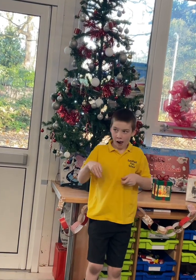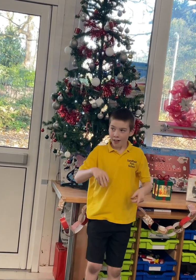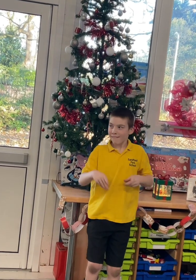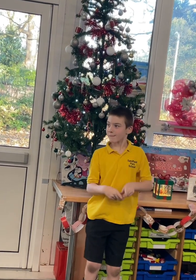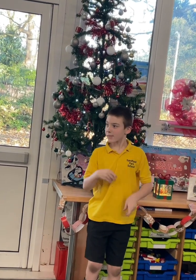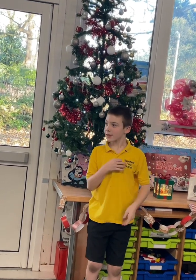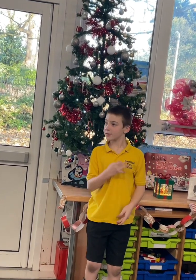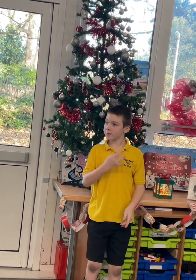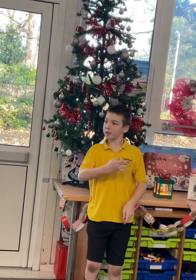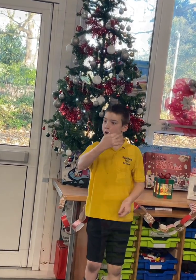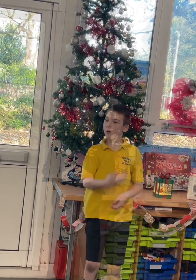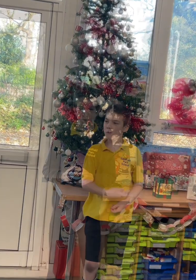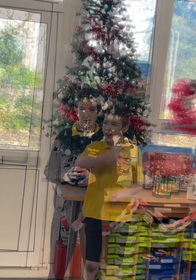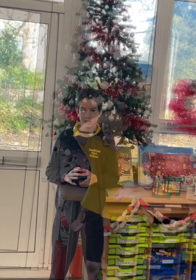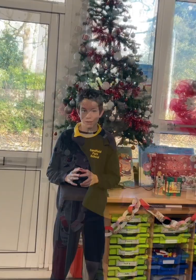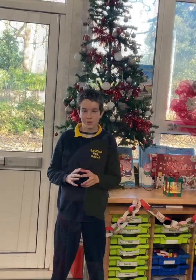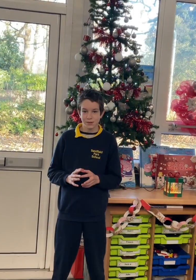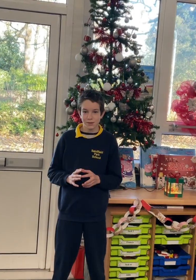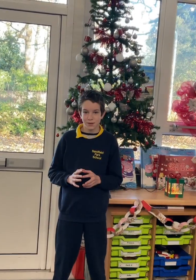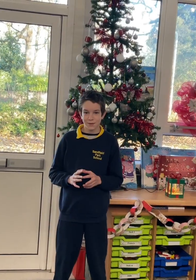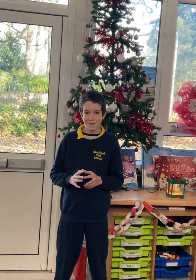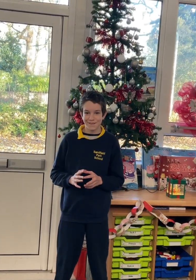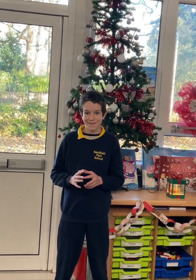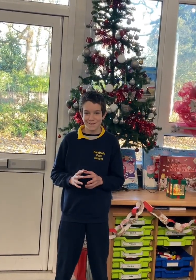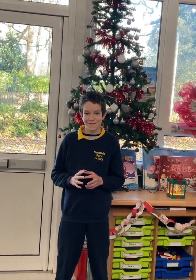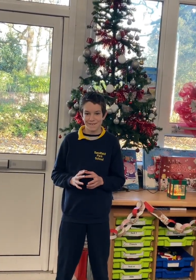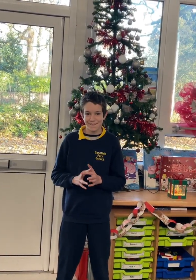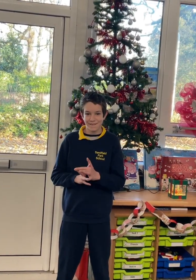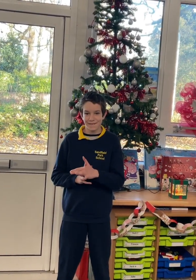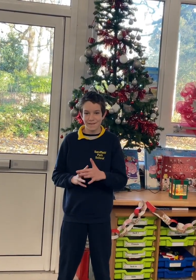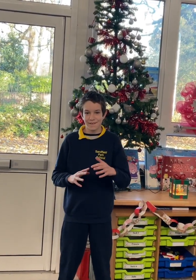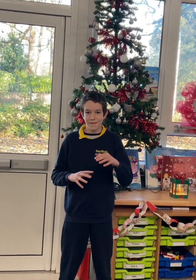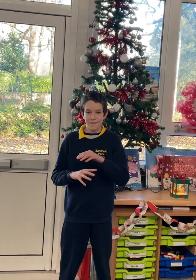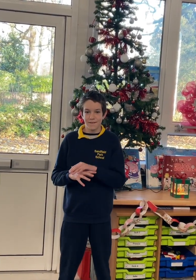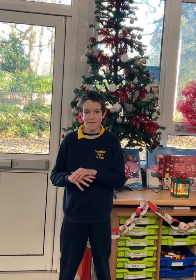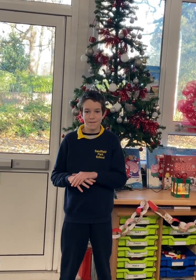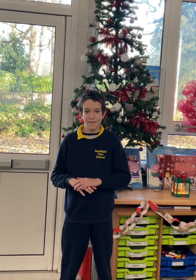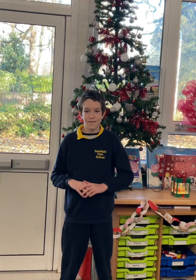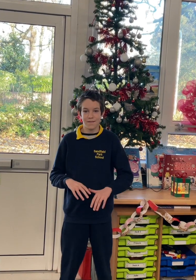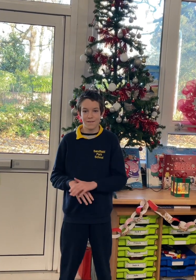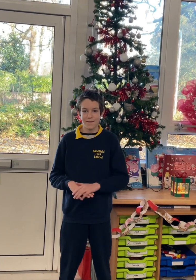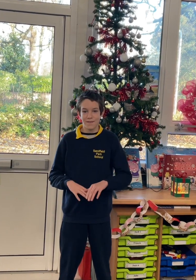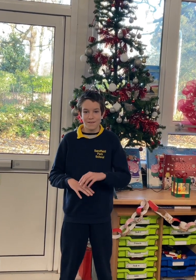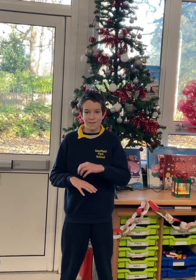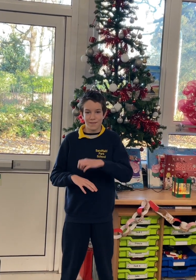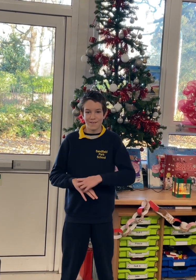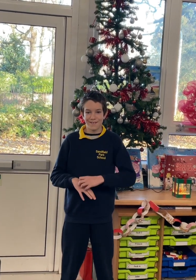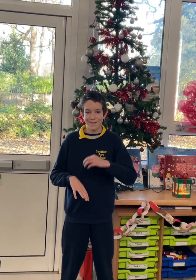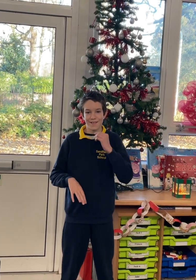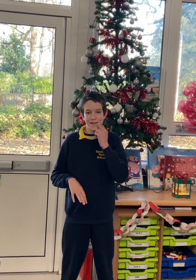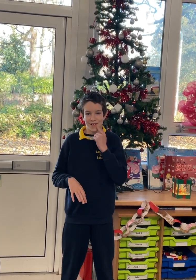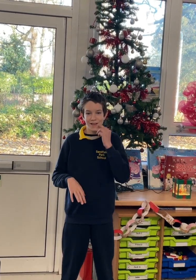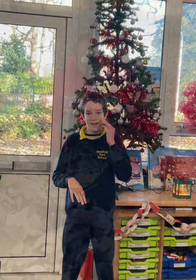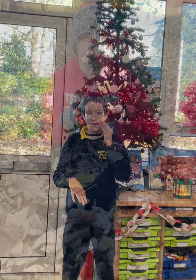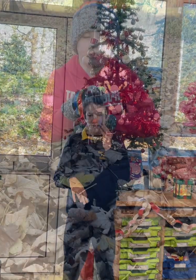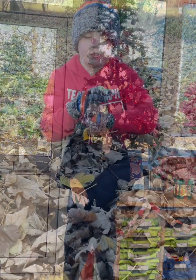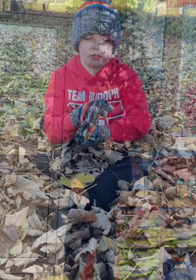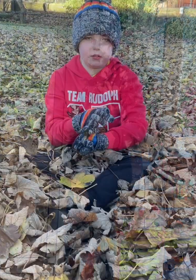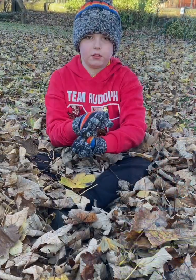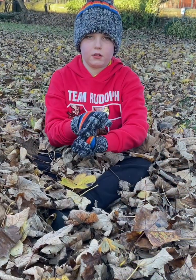by the window pane. I is for the icing on the cake, as sweet as sugar